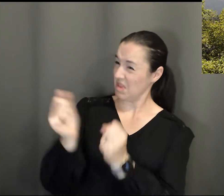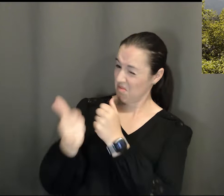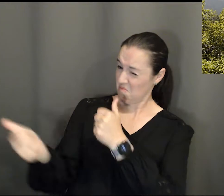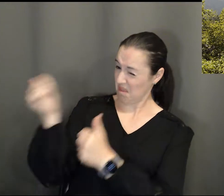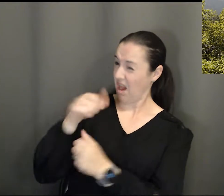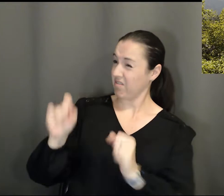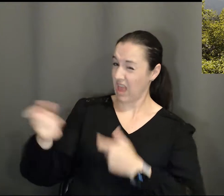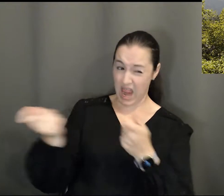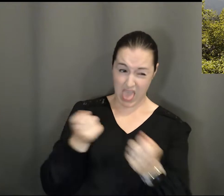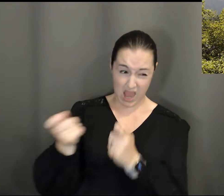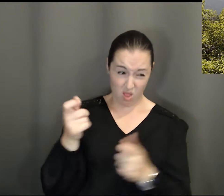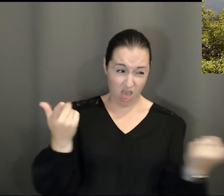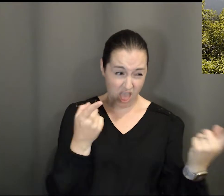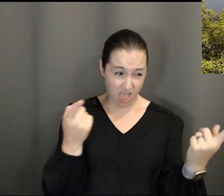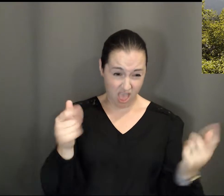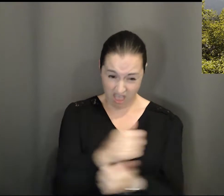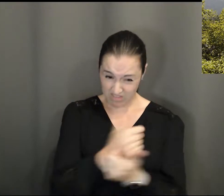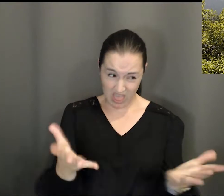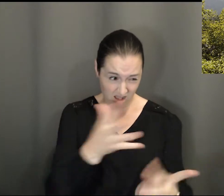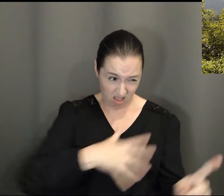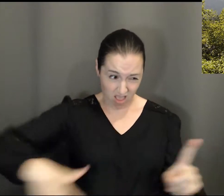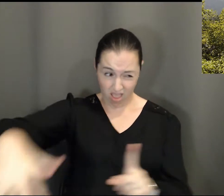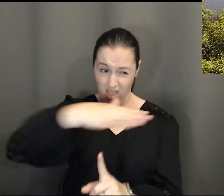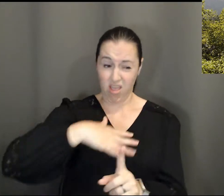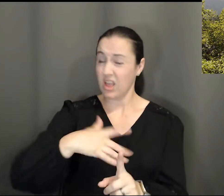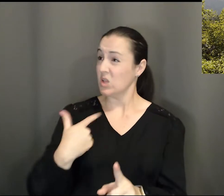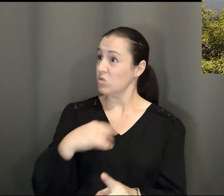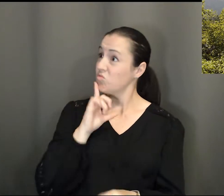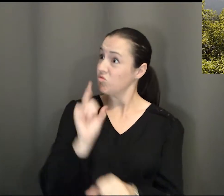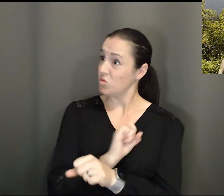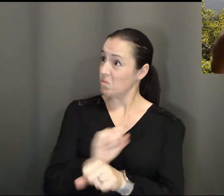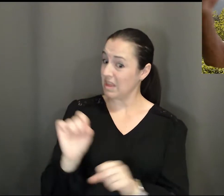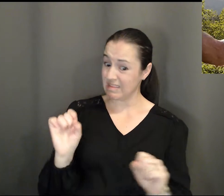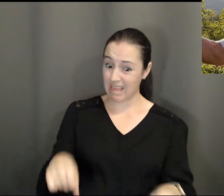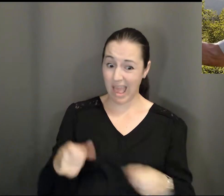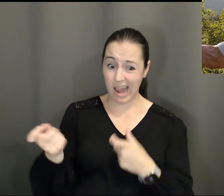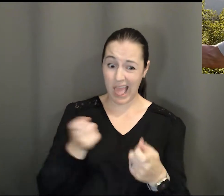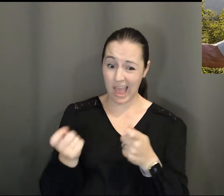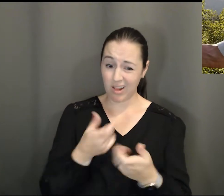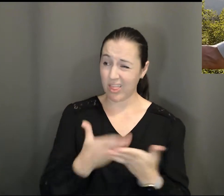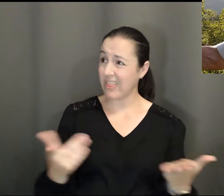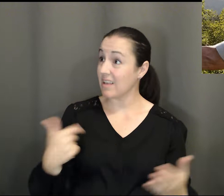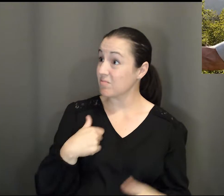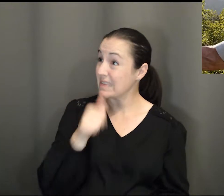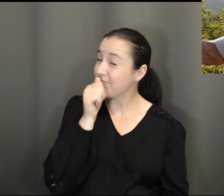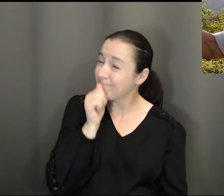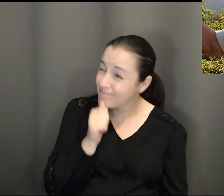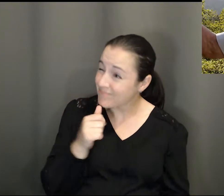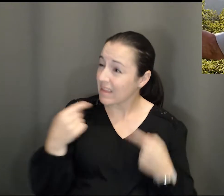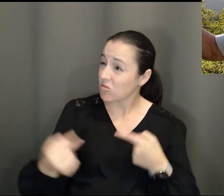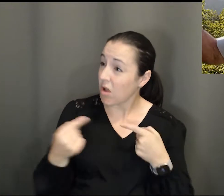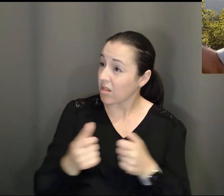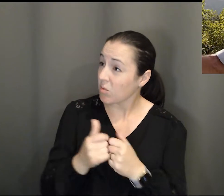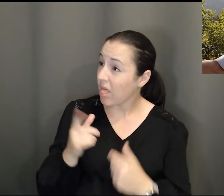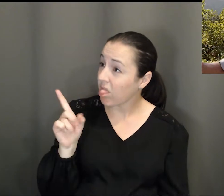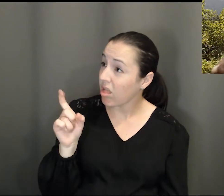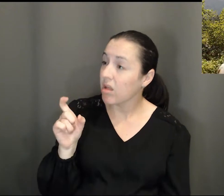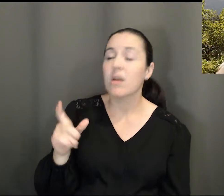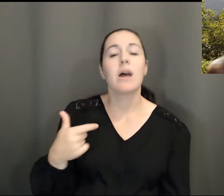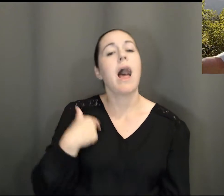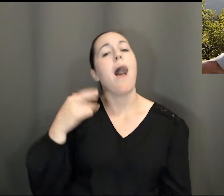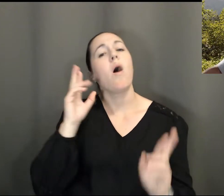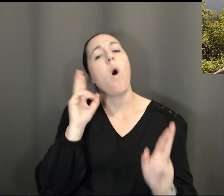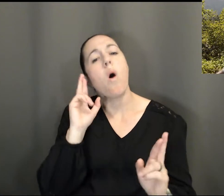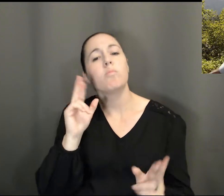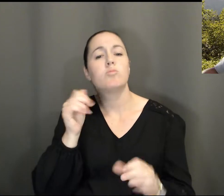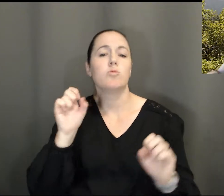today take a look at how big God really is. Maybe for the first time in your life, consider that He's actually bigger than all the